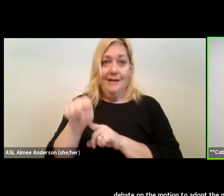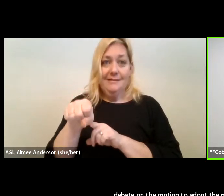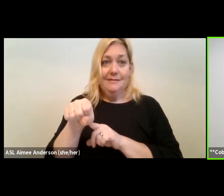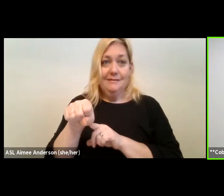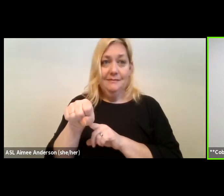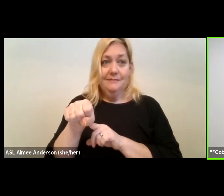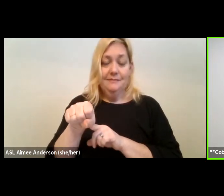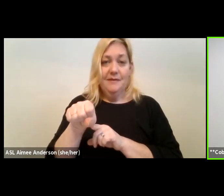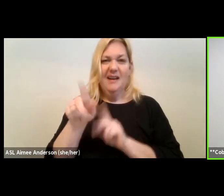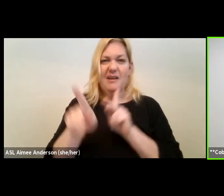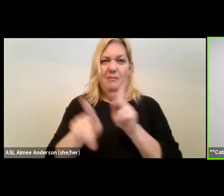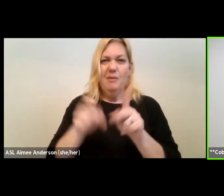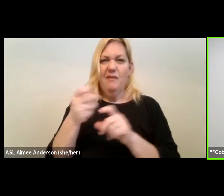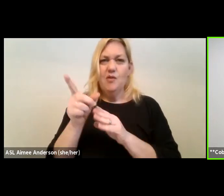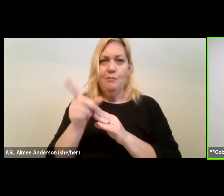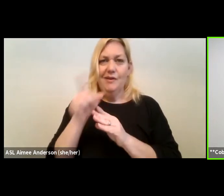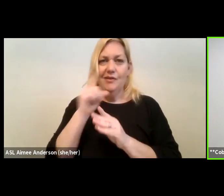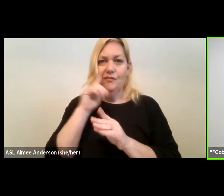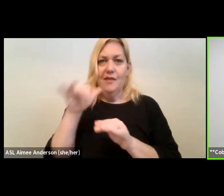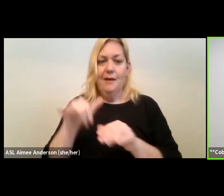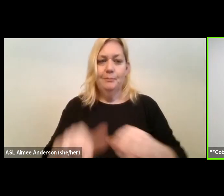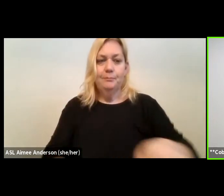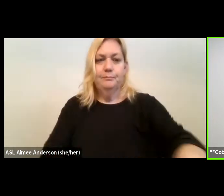Give folks a few seconds for that.